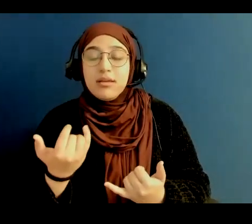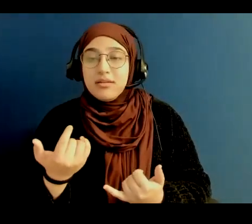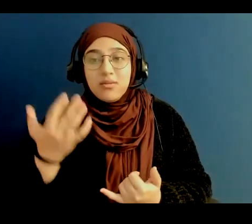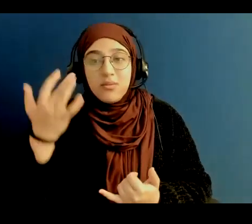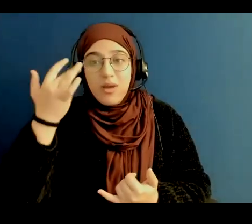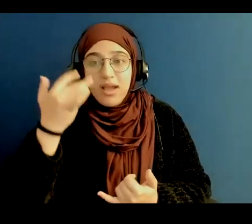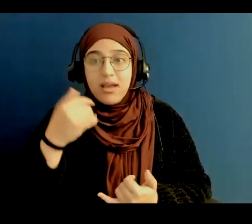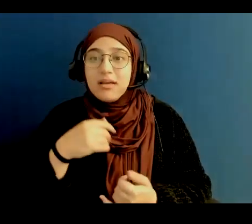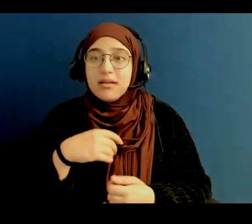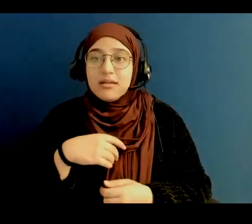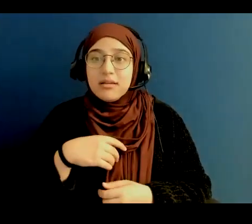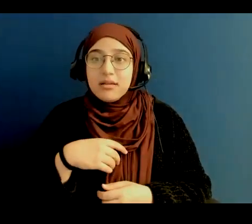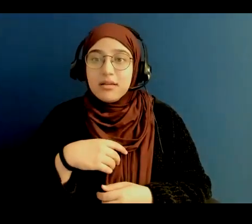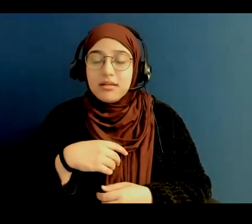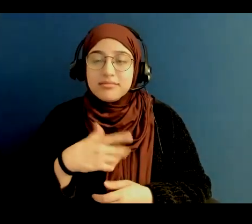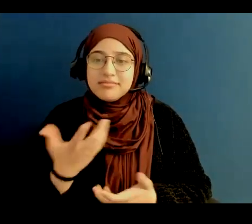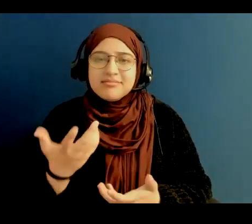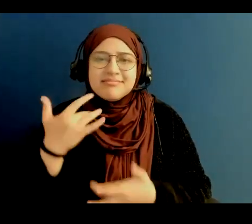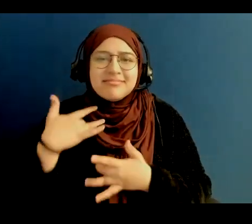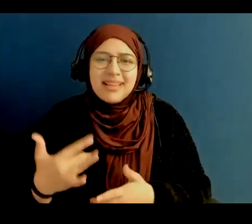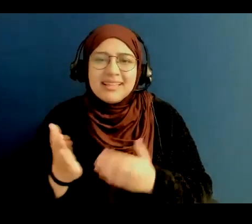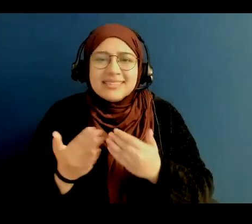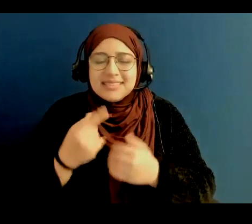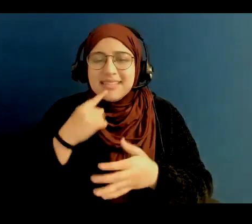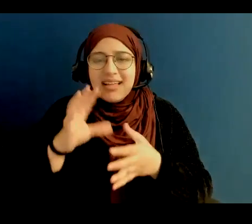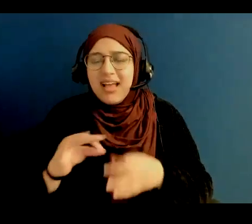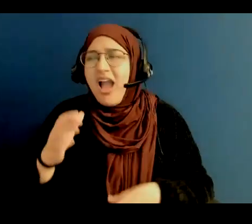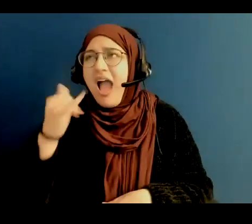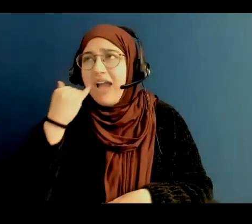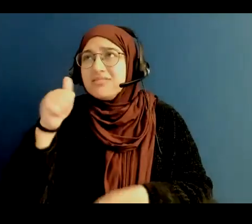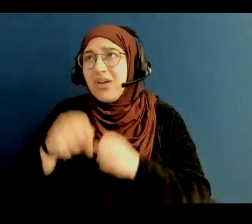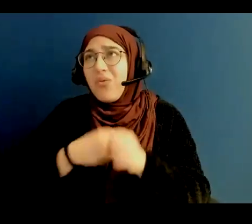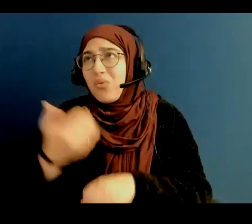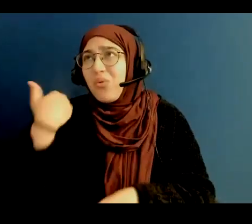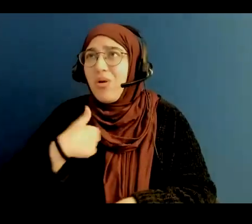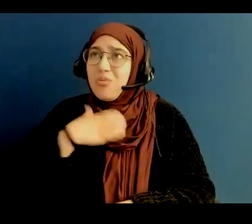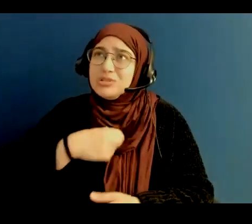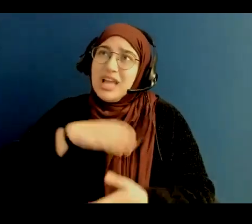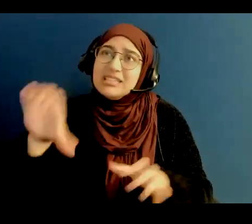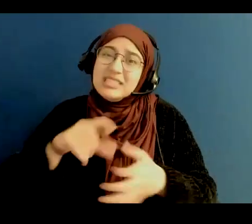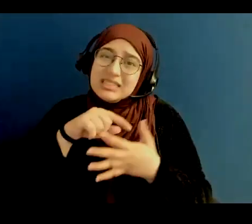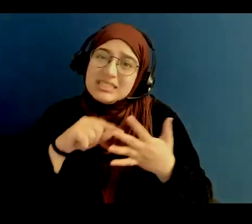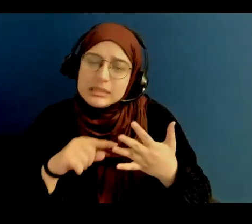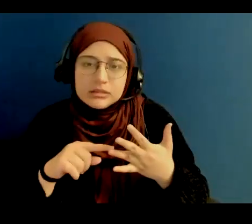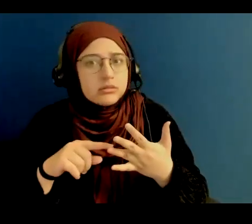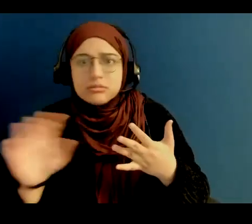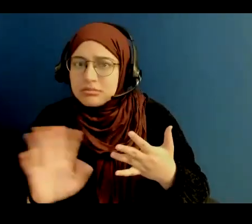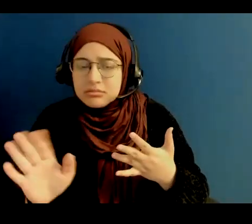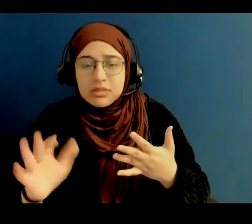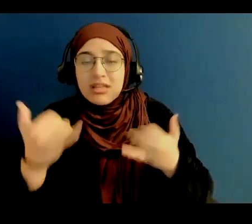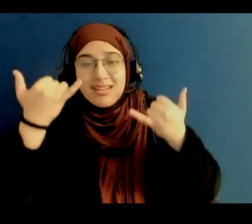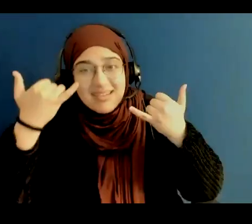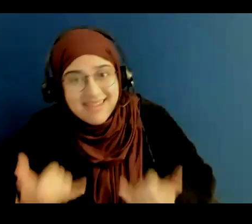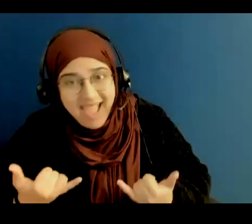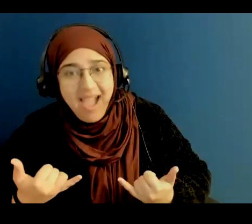ago, I would have, you know, I wish I would have done this. So remember, now is the time. Try your